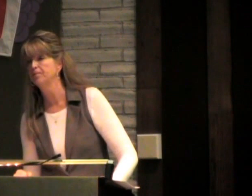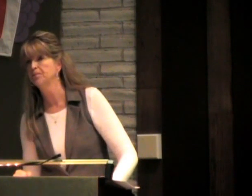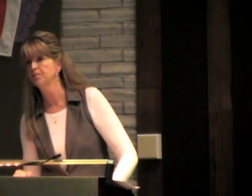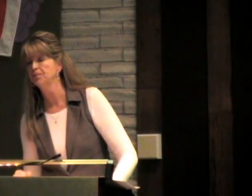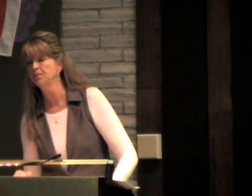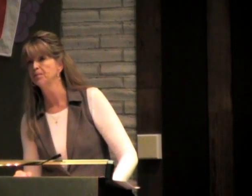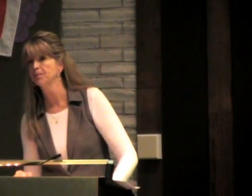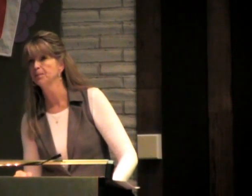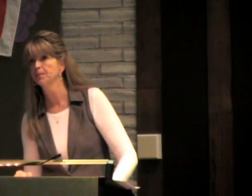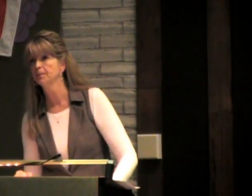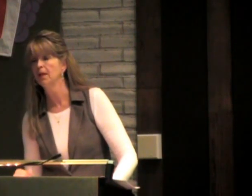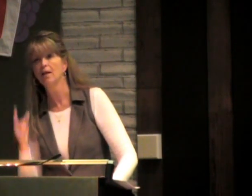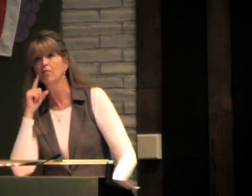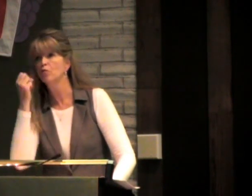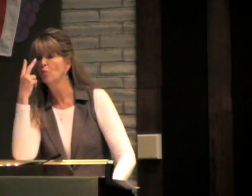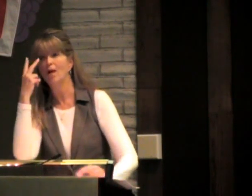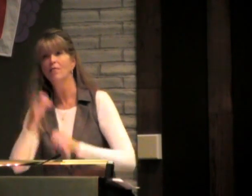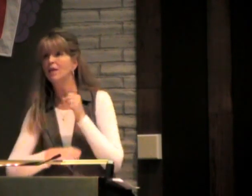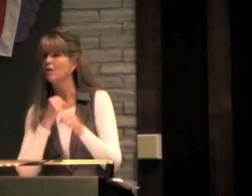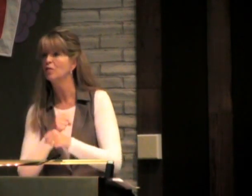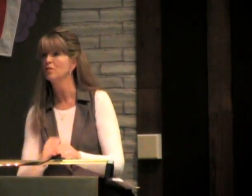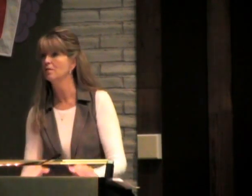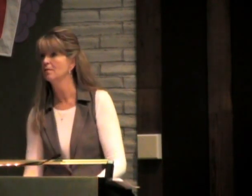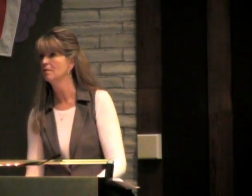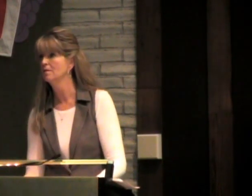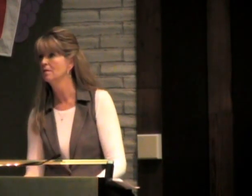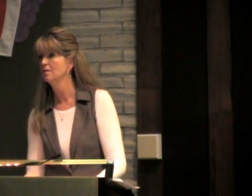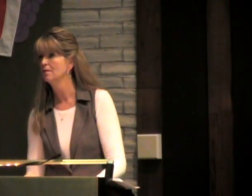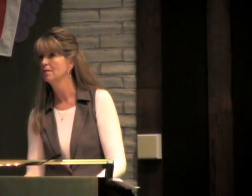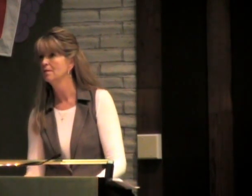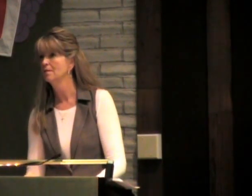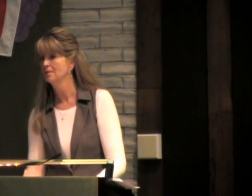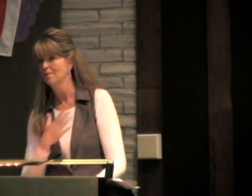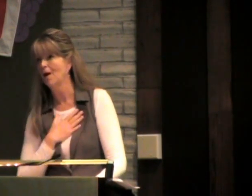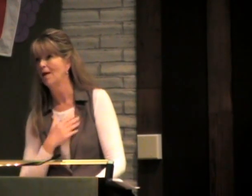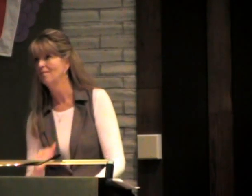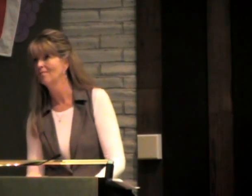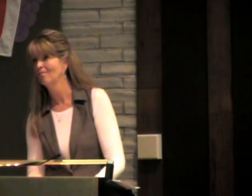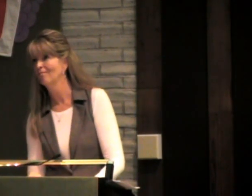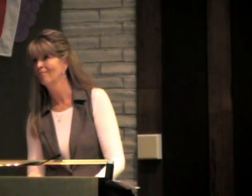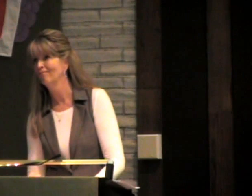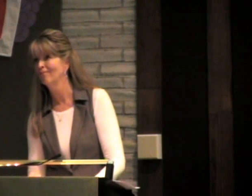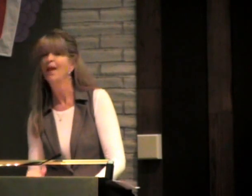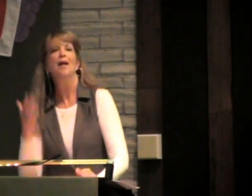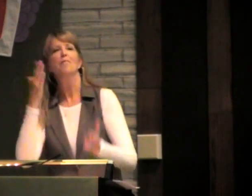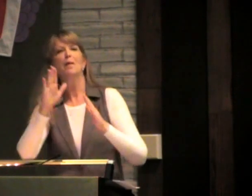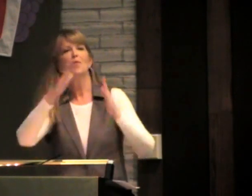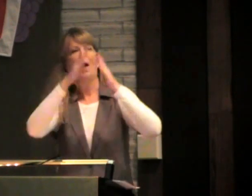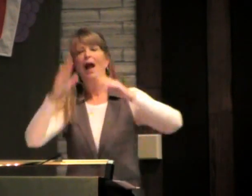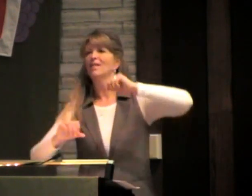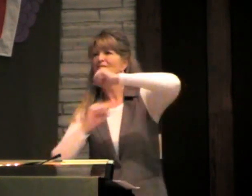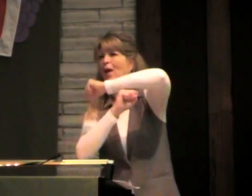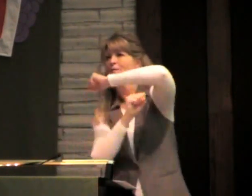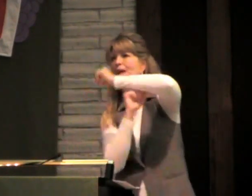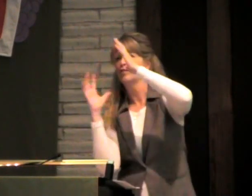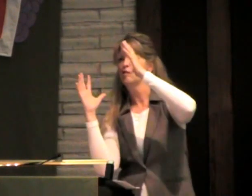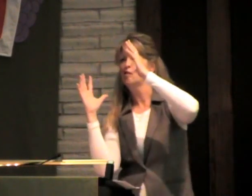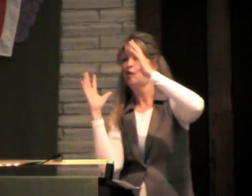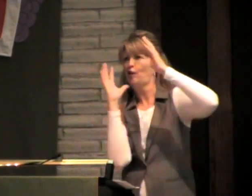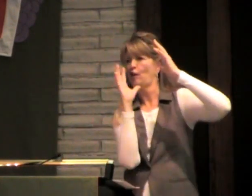Maybe your house leaks for 12 years. That's mine. Maybe the